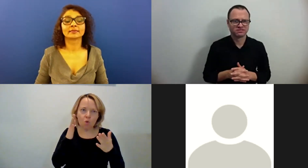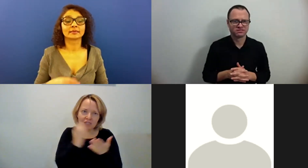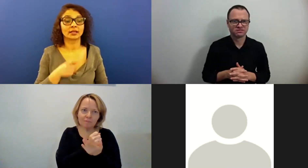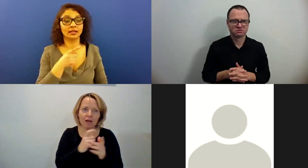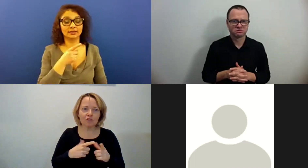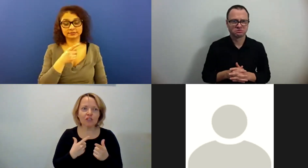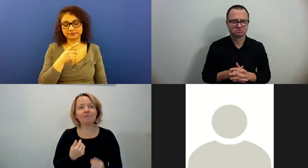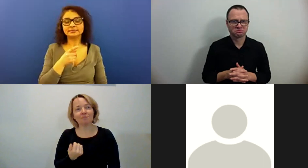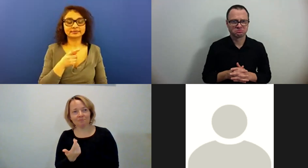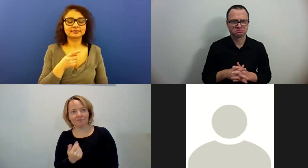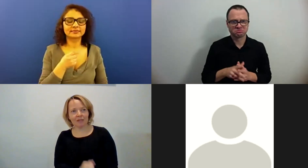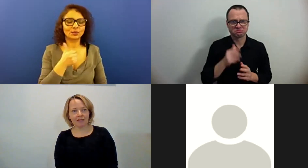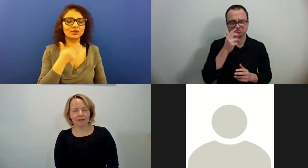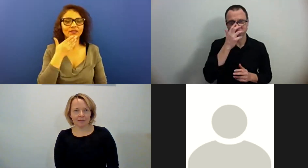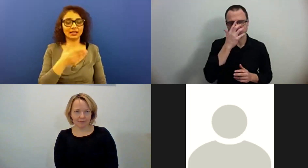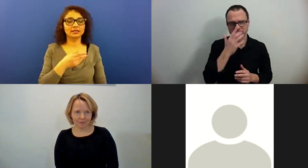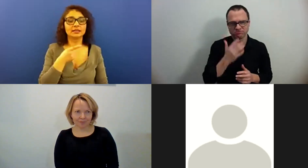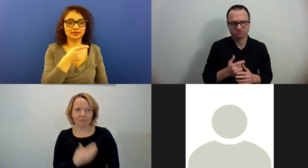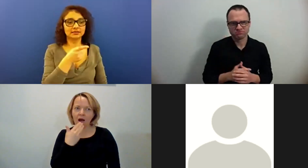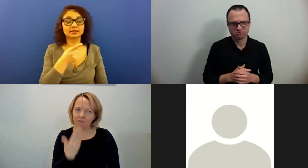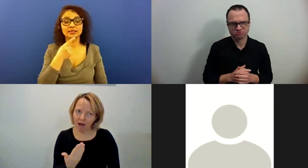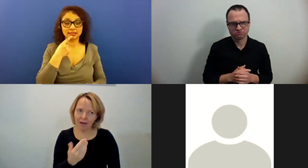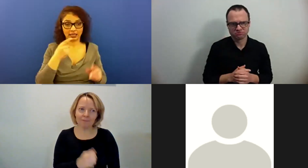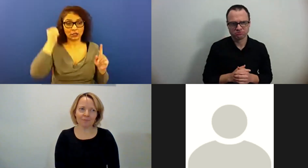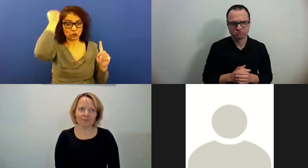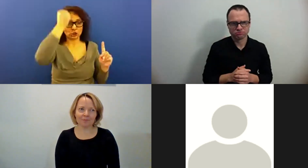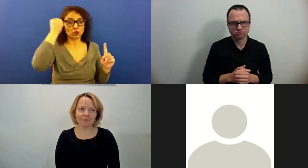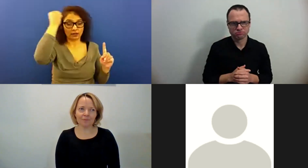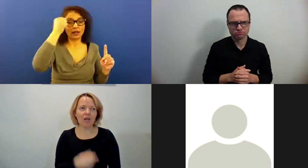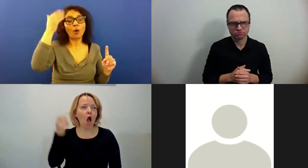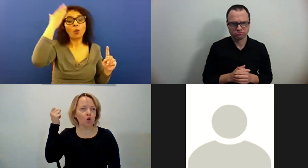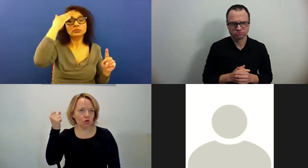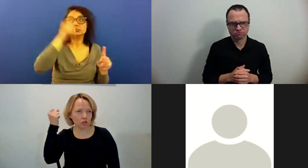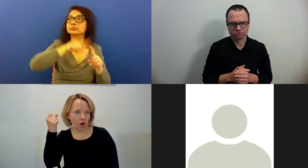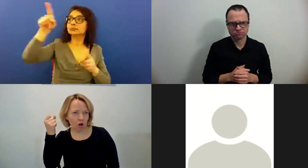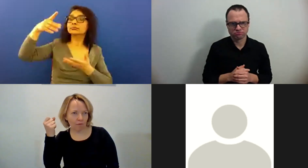Did you know about, what did you know about Switzerland?